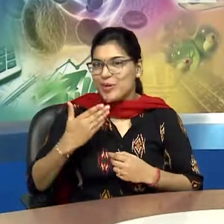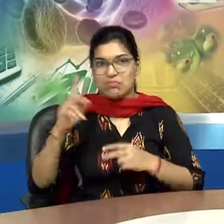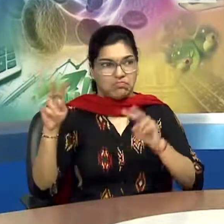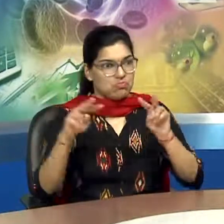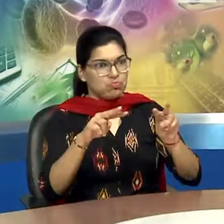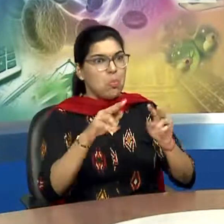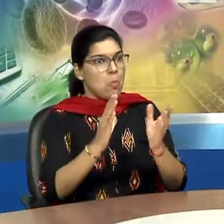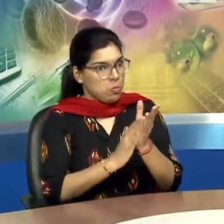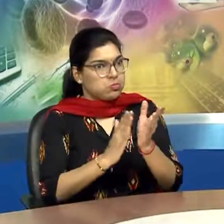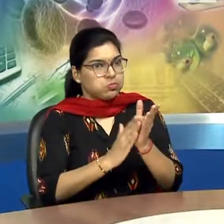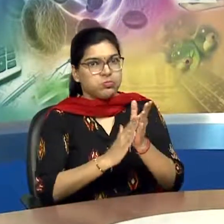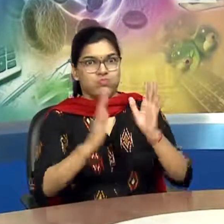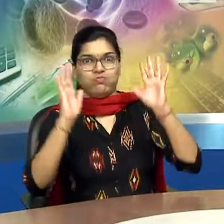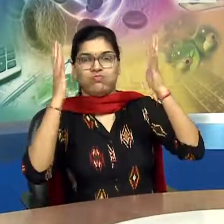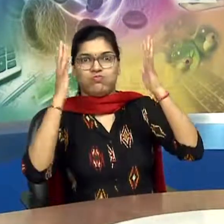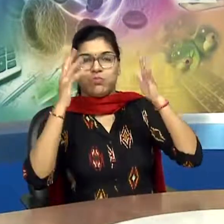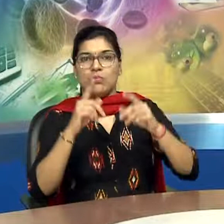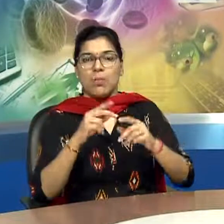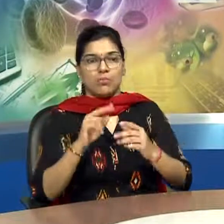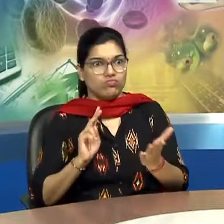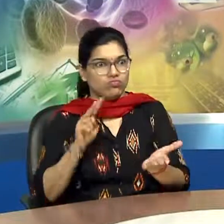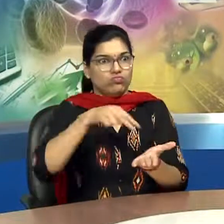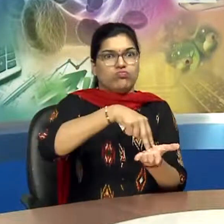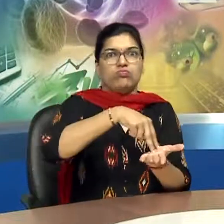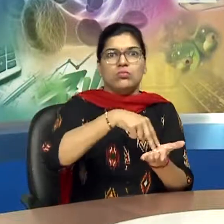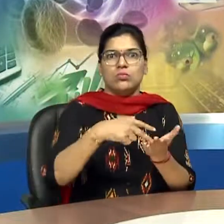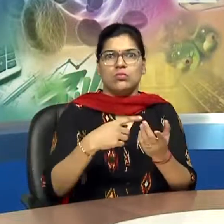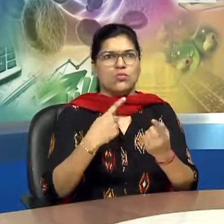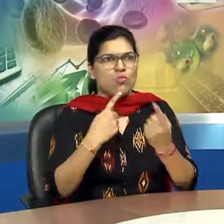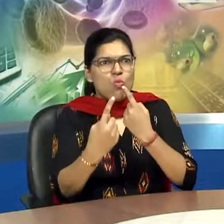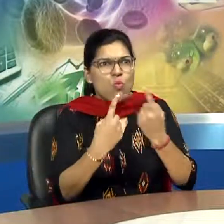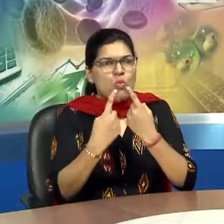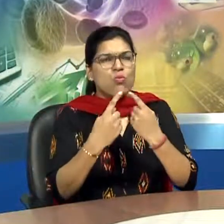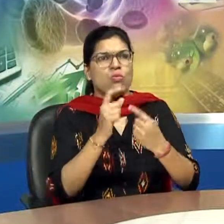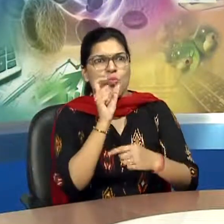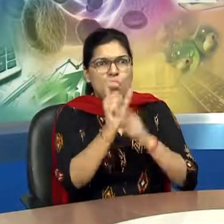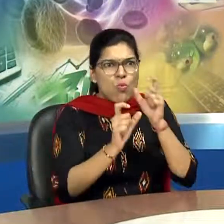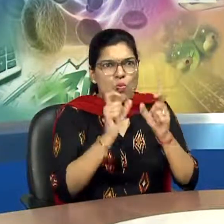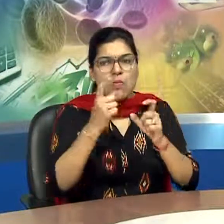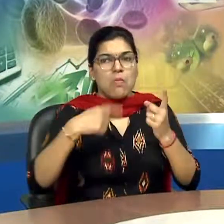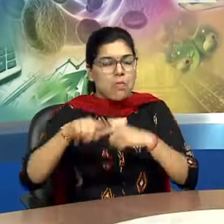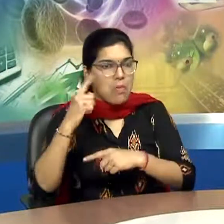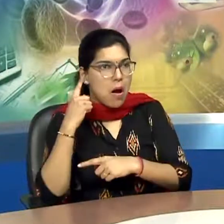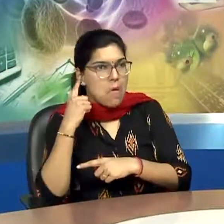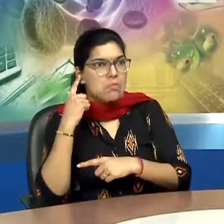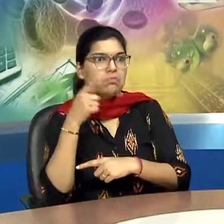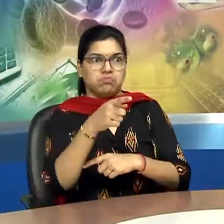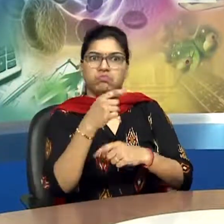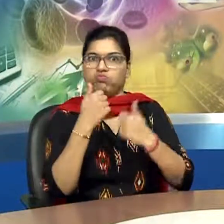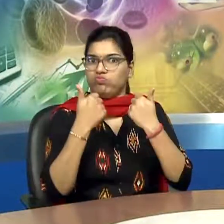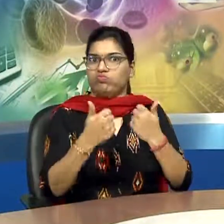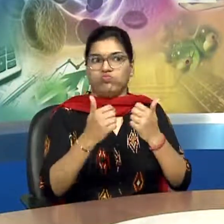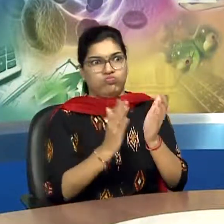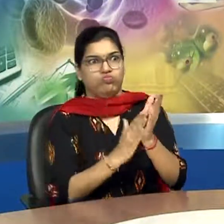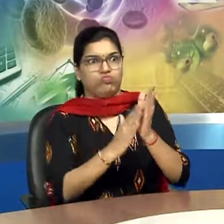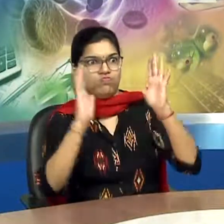other persons applaud for his or her work, and that person says thank you and